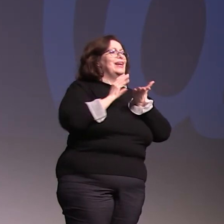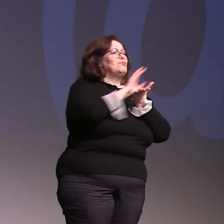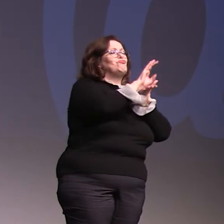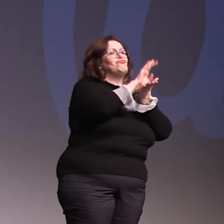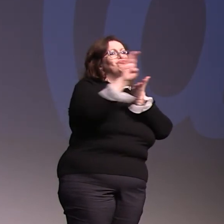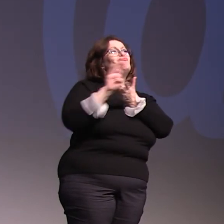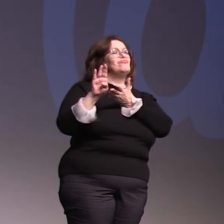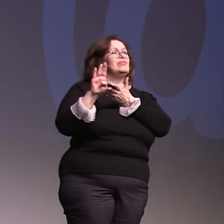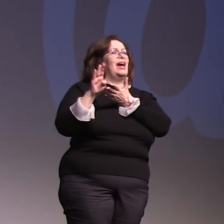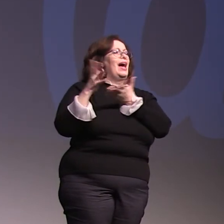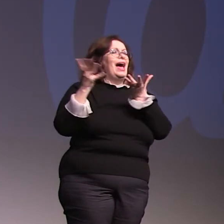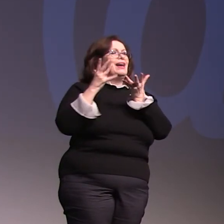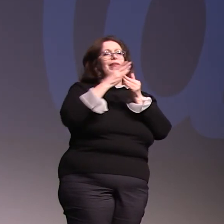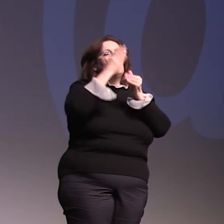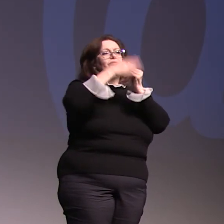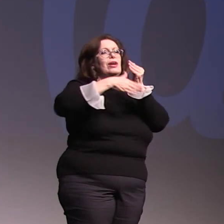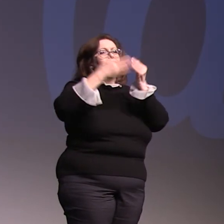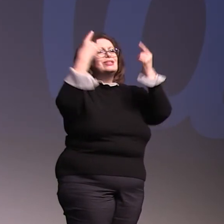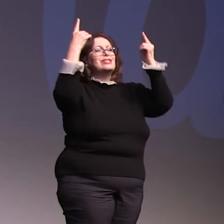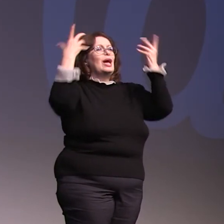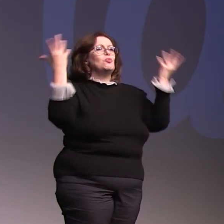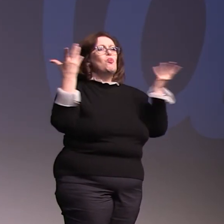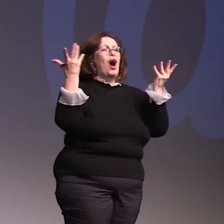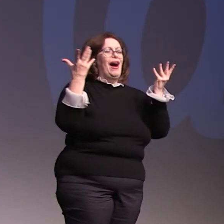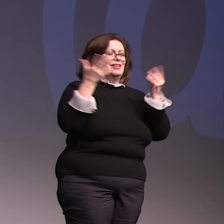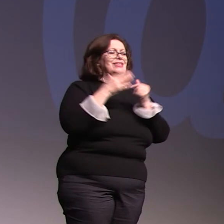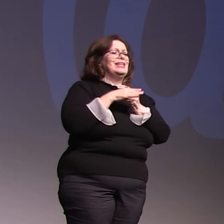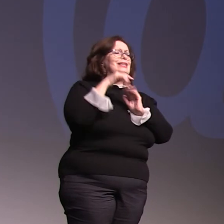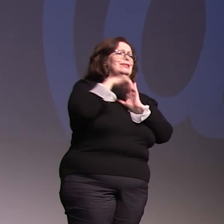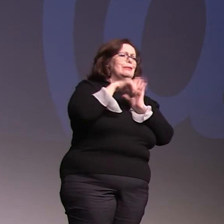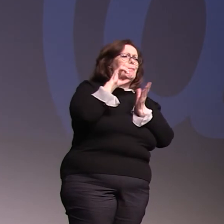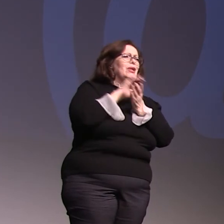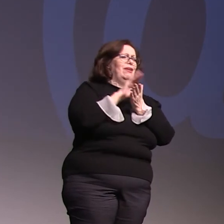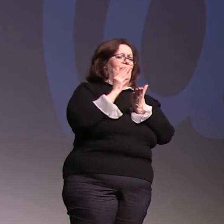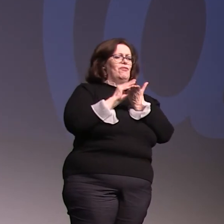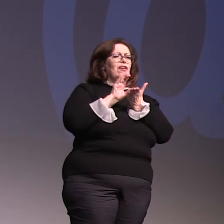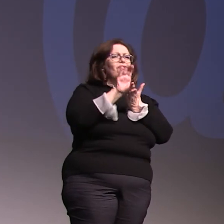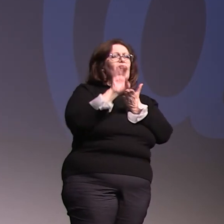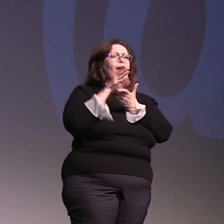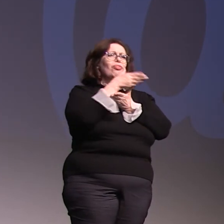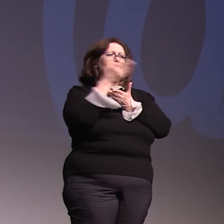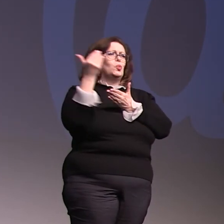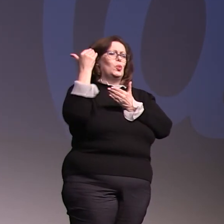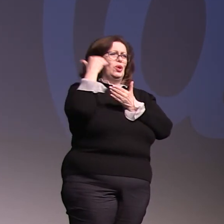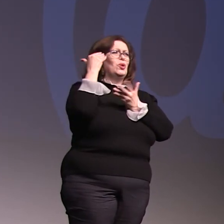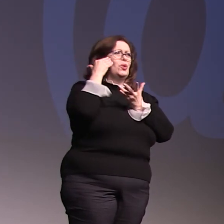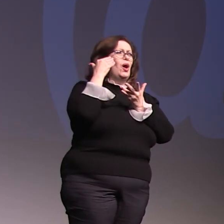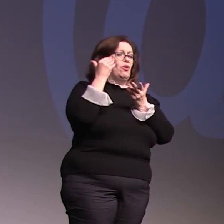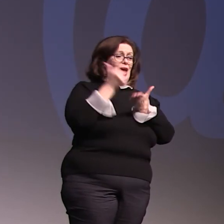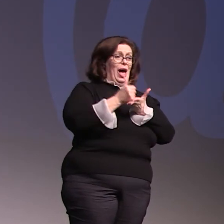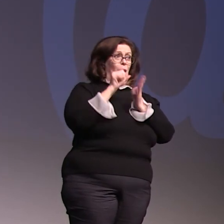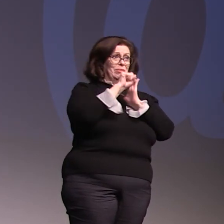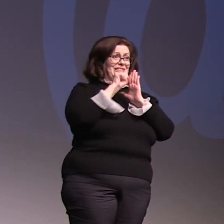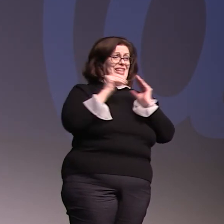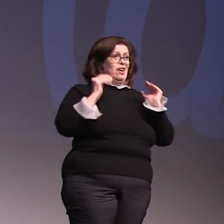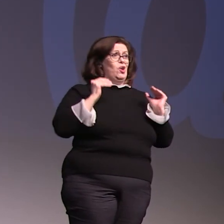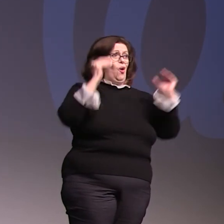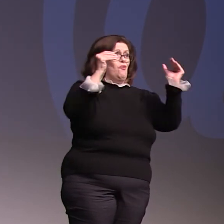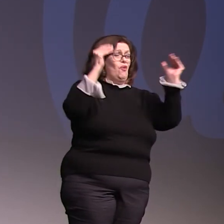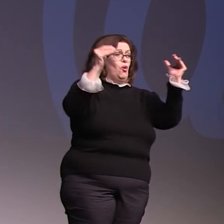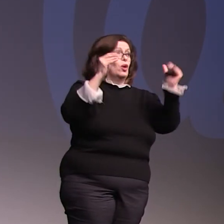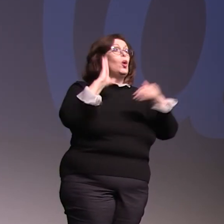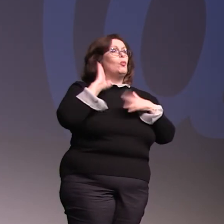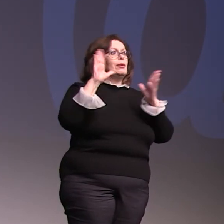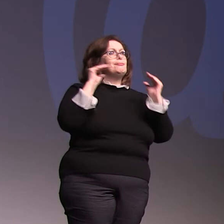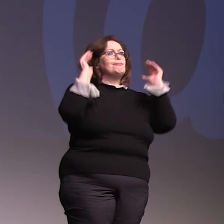what success we've had with that. I deeply believe that if we fund the things that we know will move our state forward, our state will accelerate very